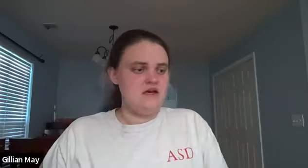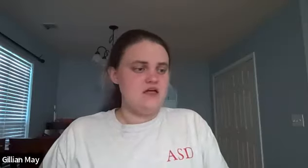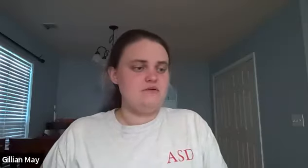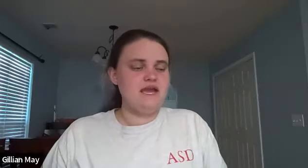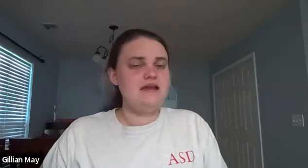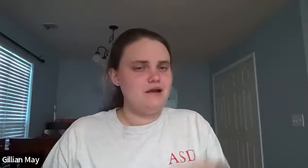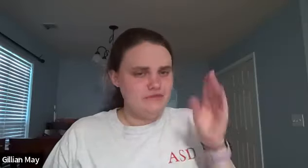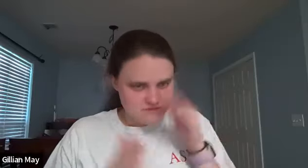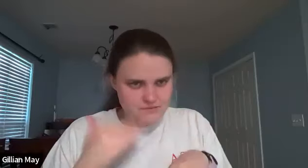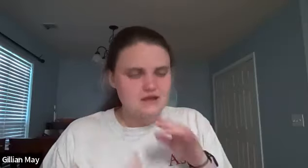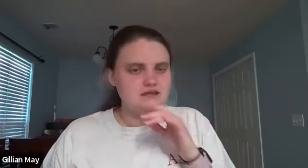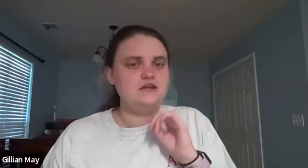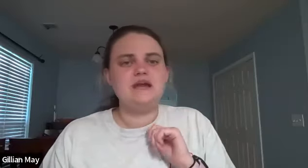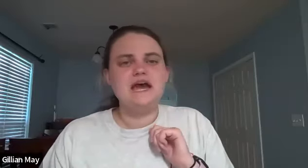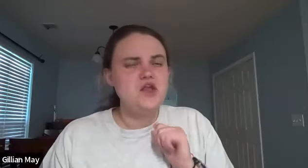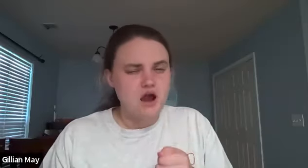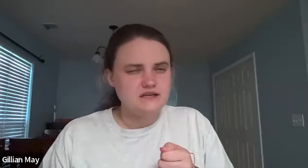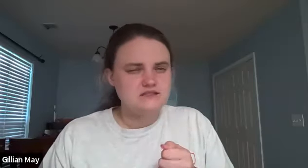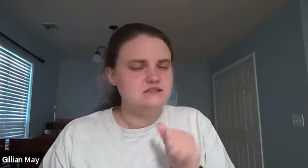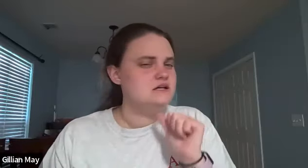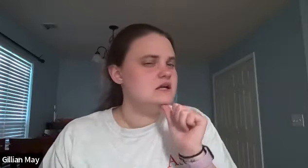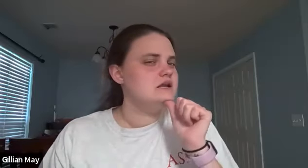And then we had this one I'm adding in here. We had not.